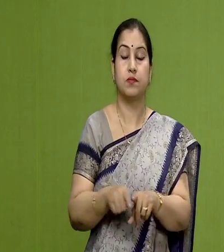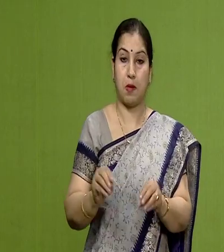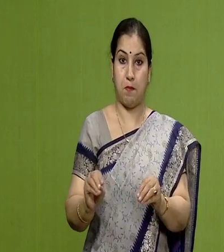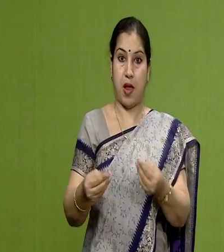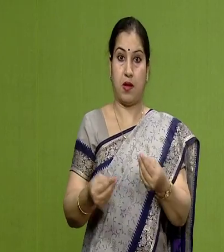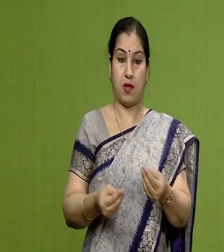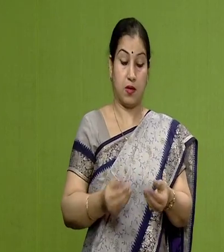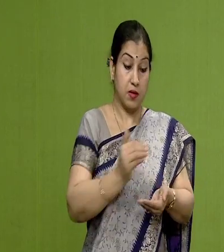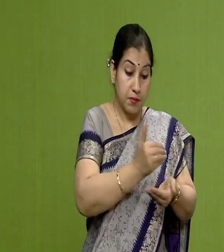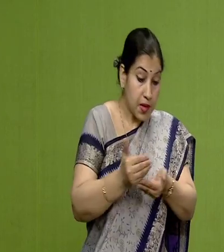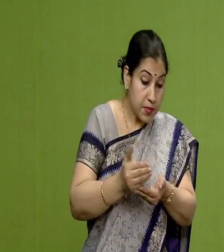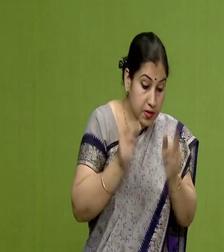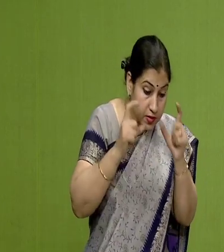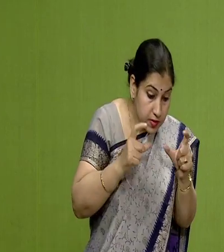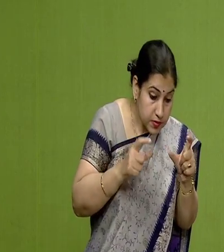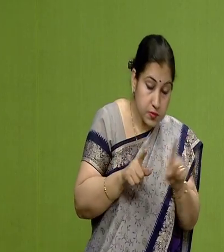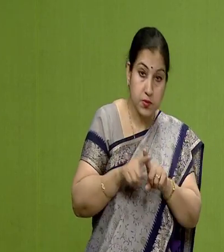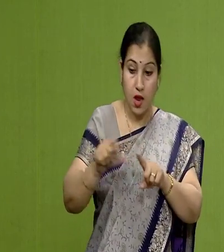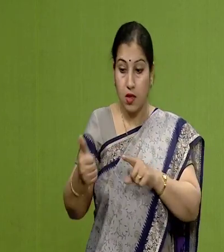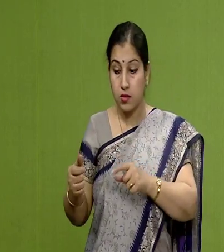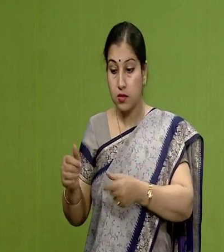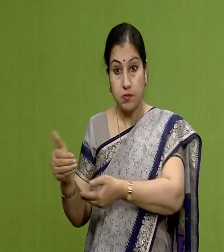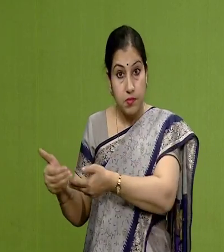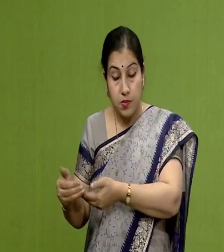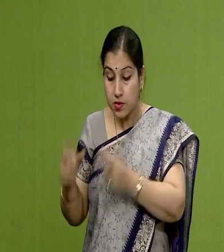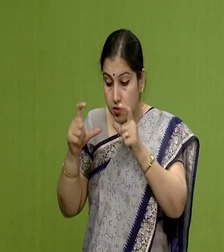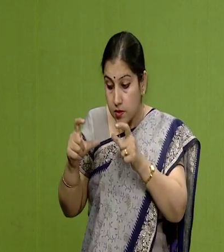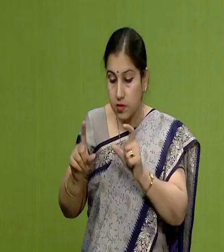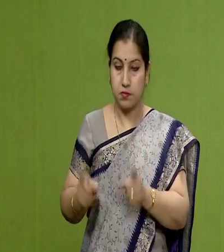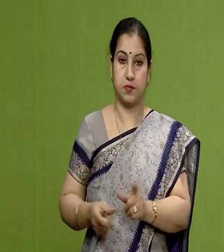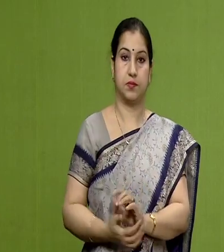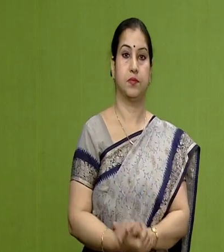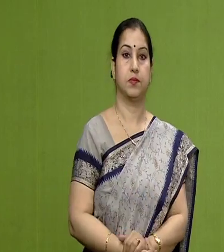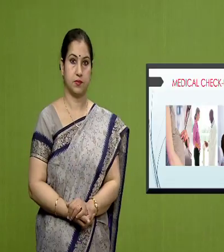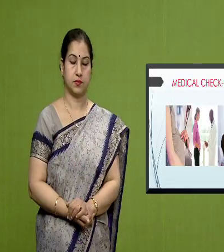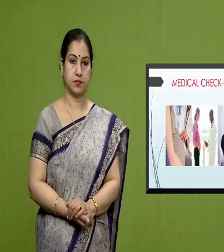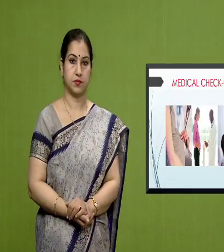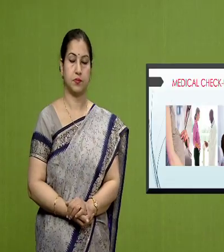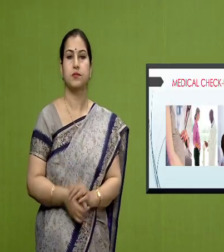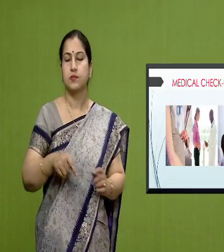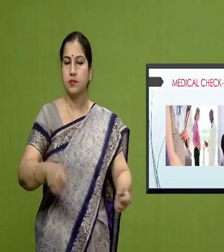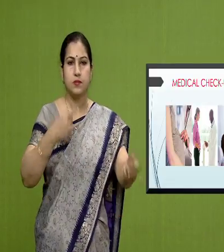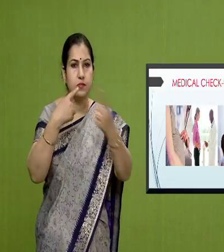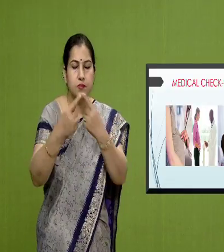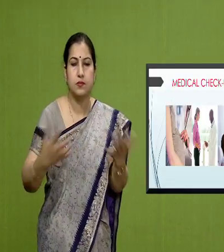better attention for proper growth of the child. Let's